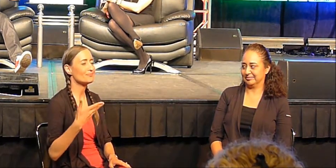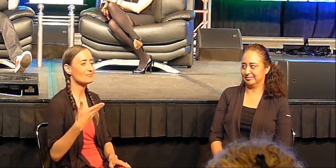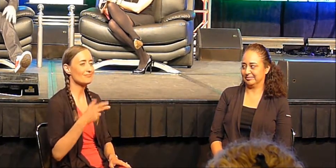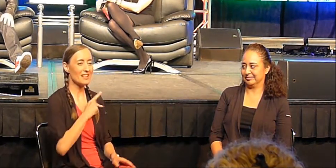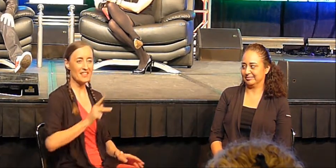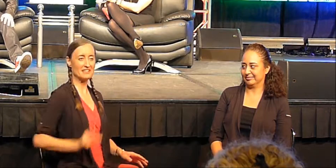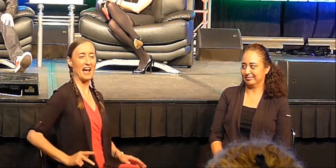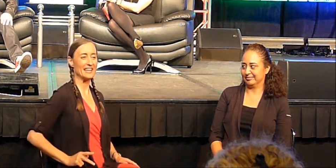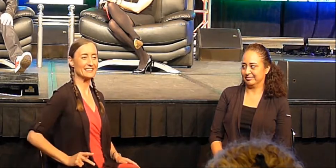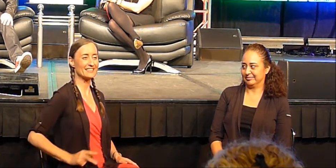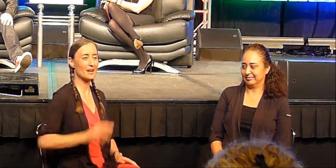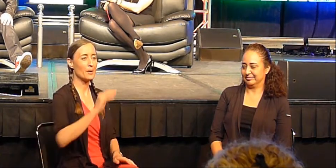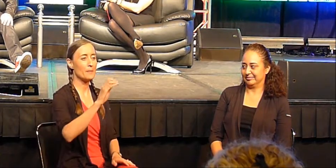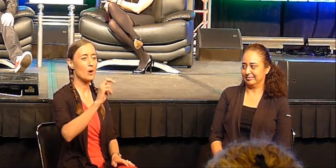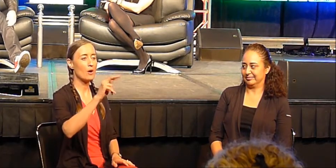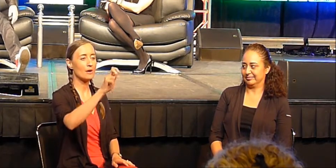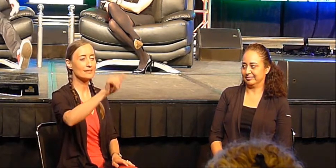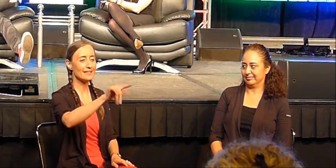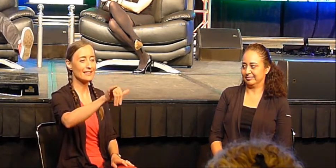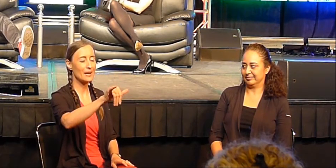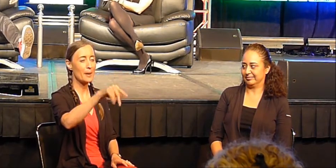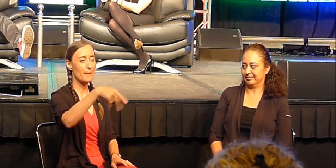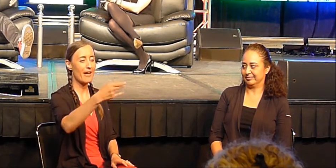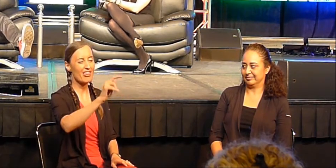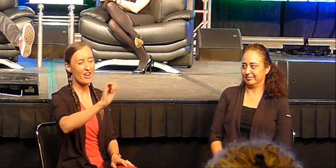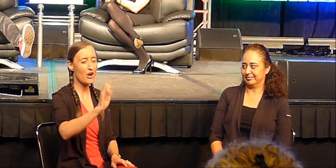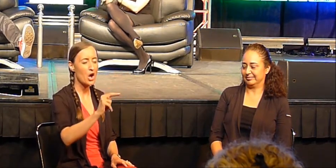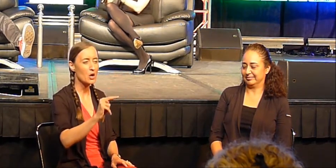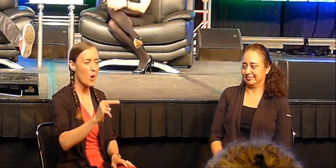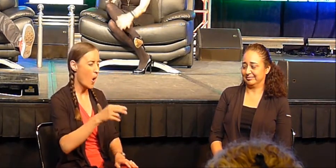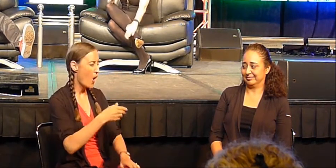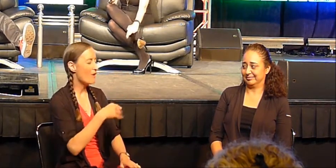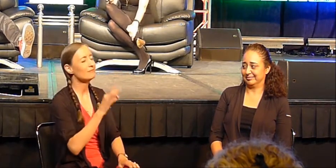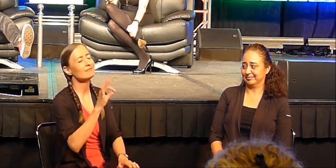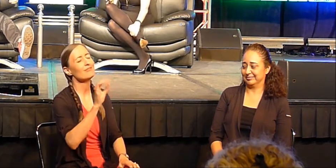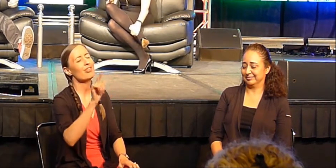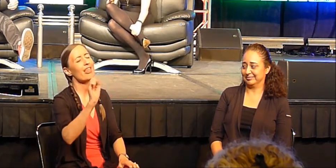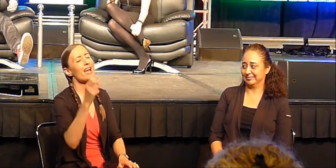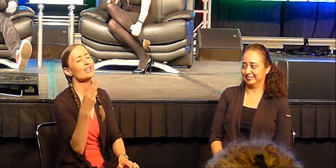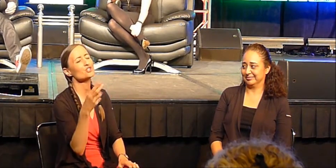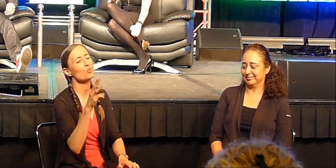knight in Monty Python and the Holy Grail. "No, it's just a fish wound, it's nothing.